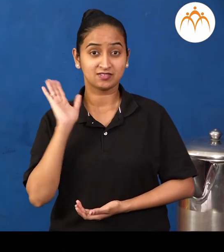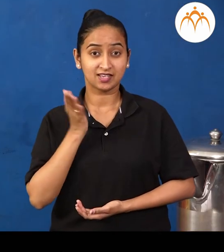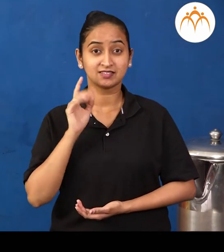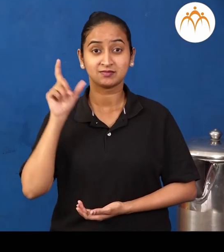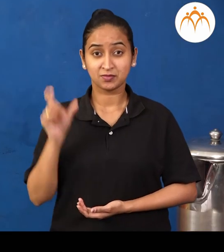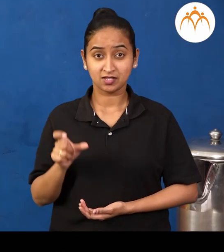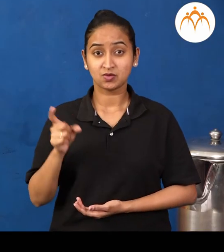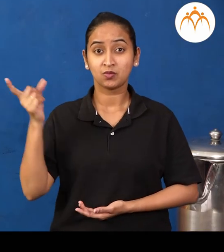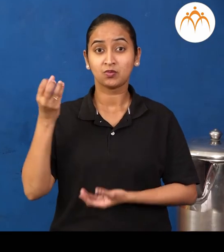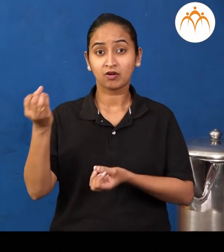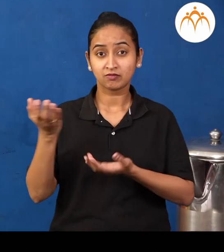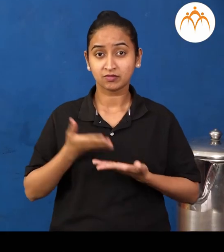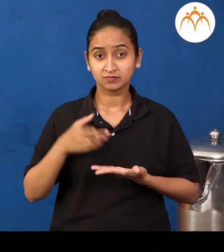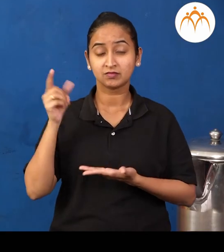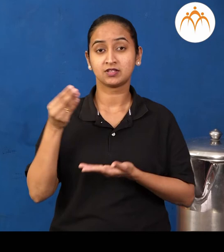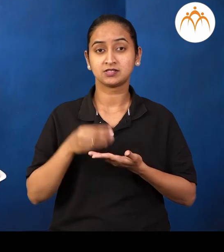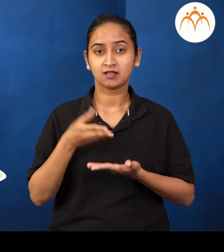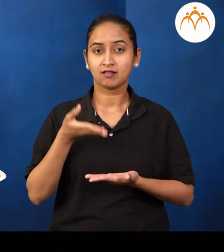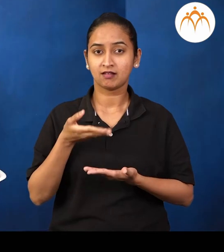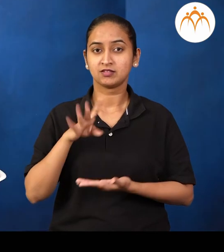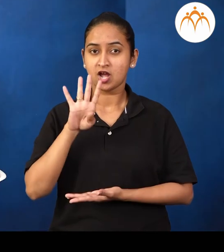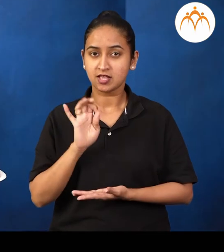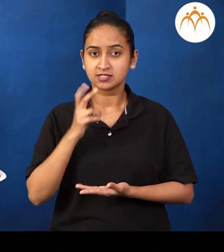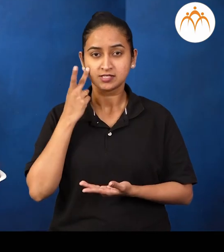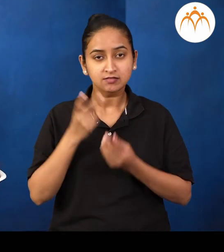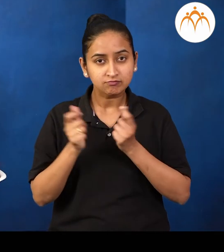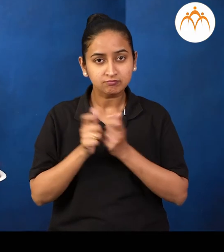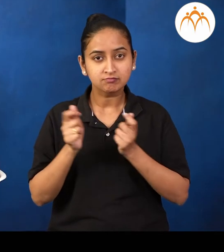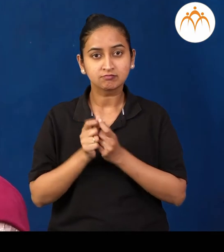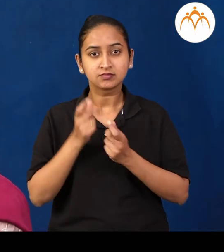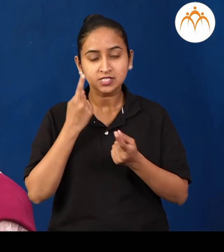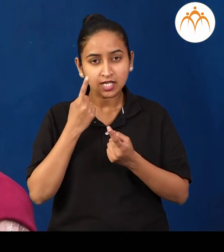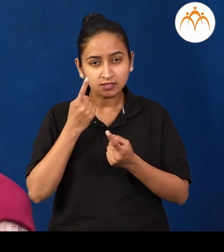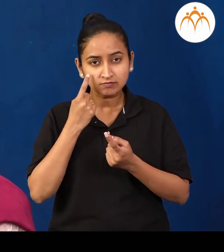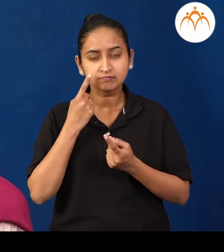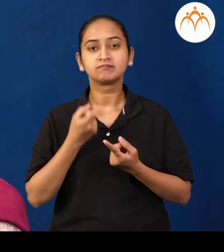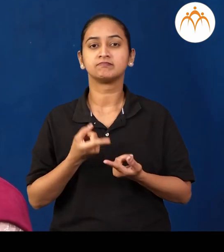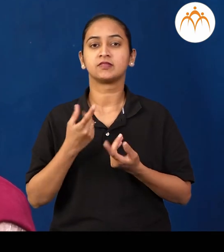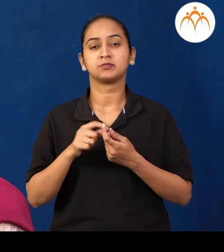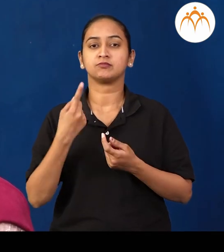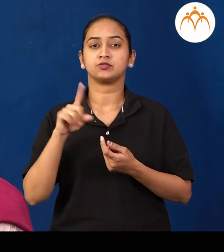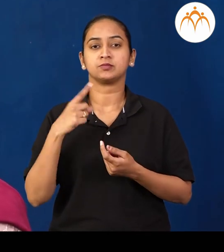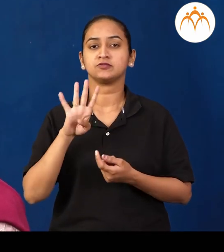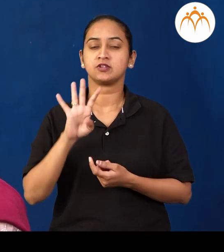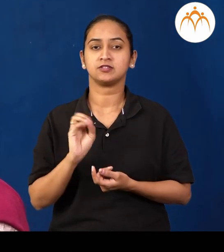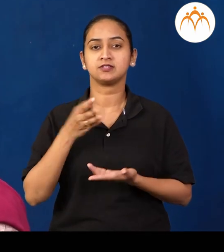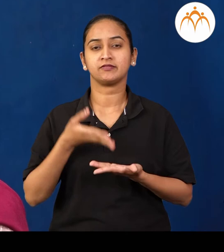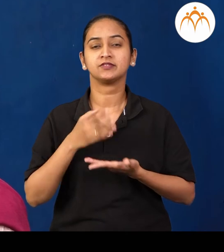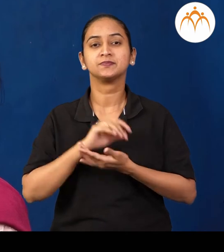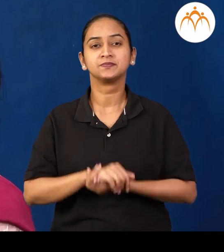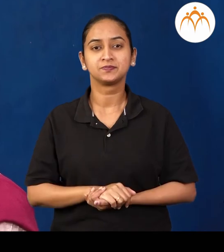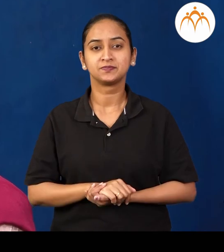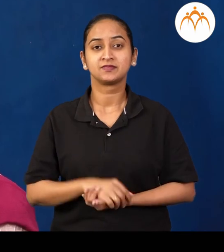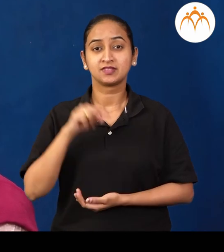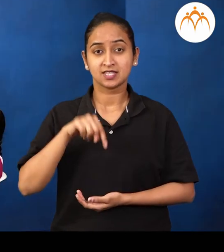Look, the waiter has got forty rupees back. Count them. Yes, Mom, I counted.